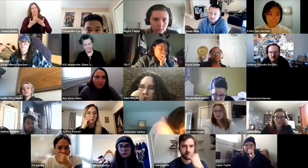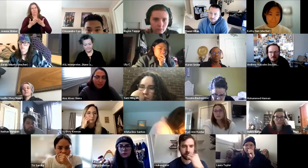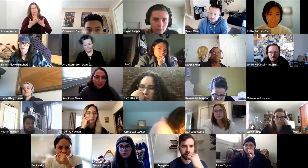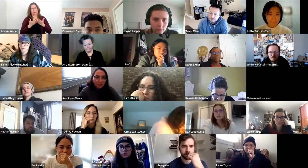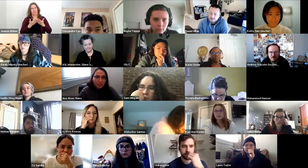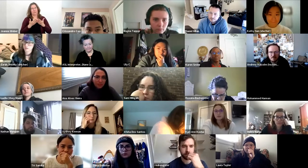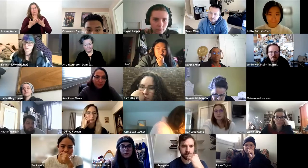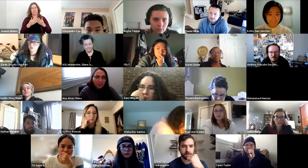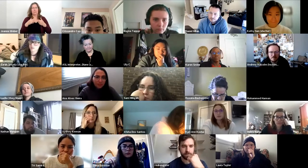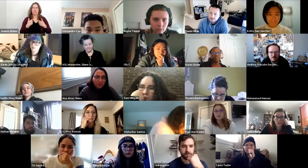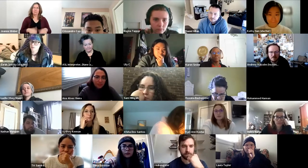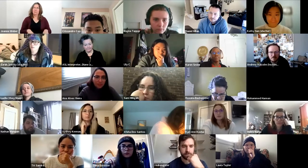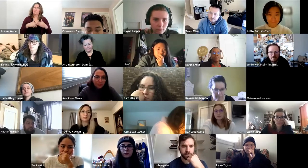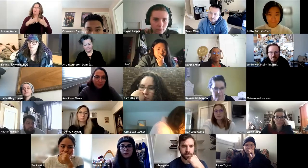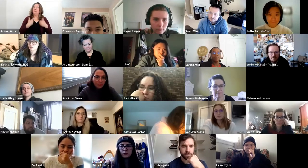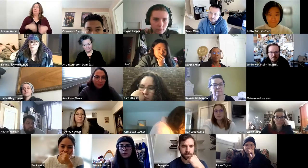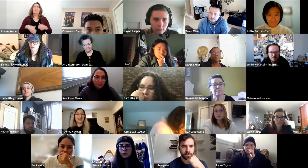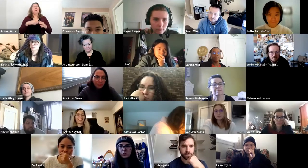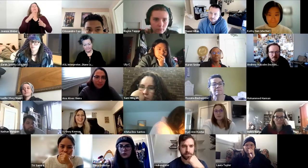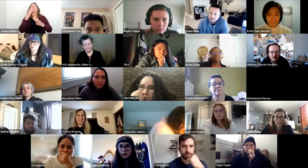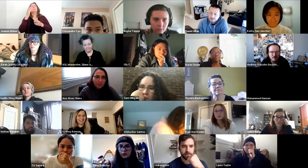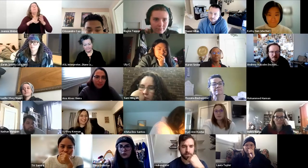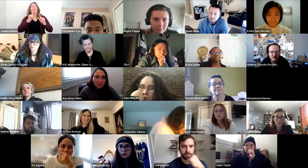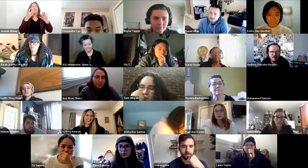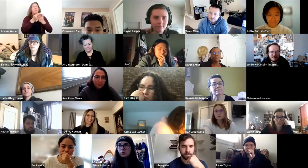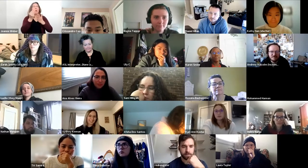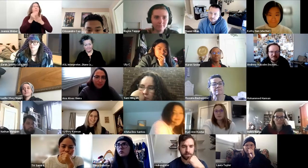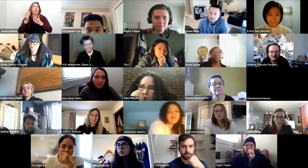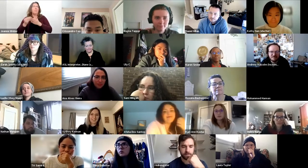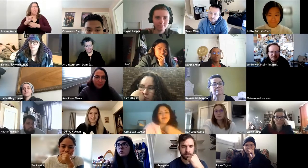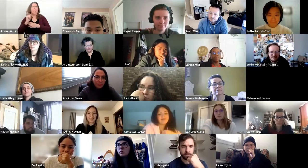So I guess we have some issues with the textbook.